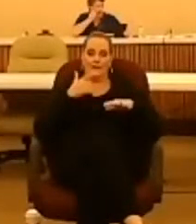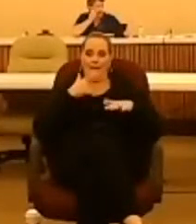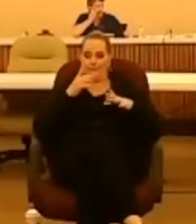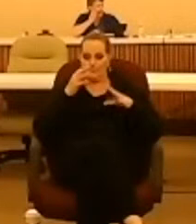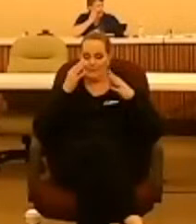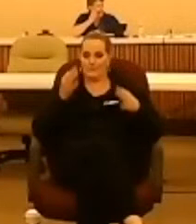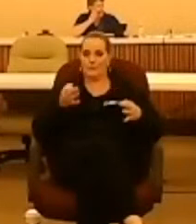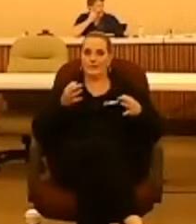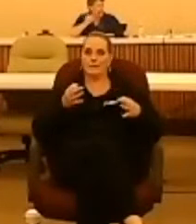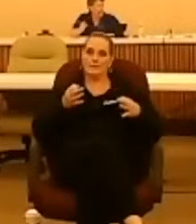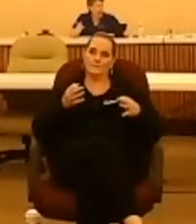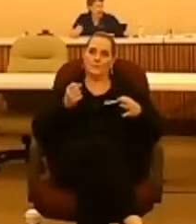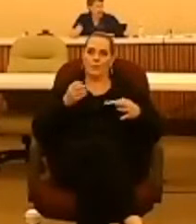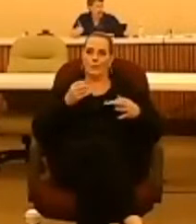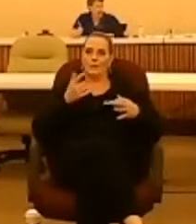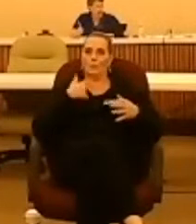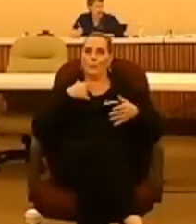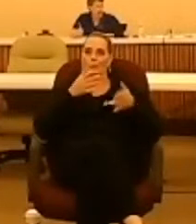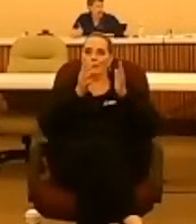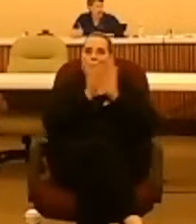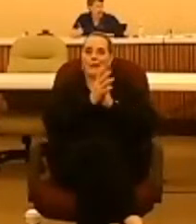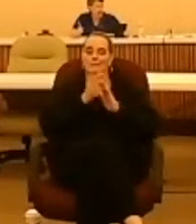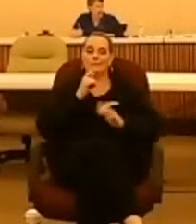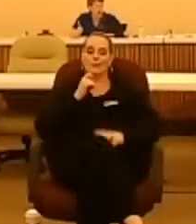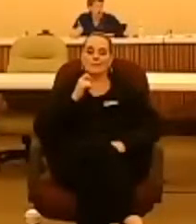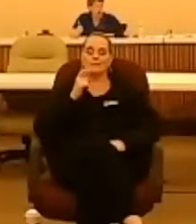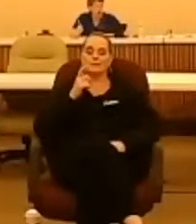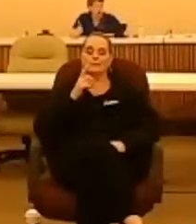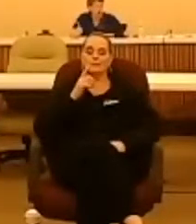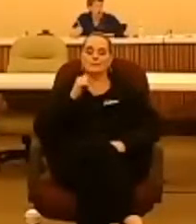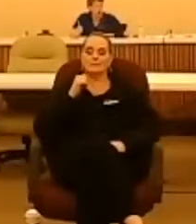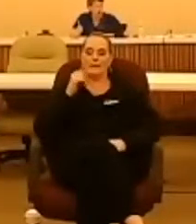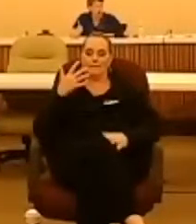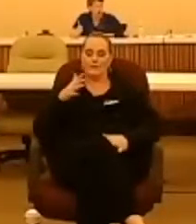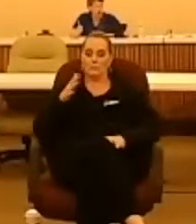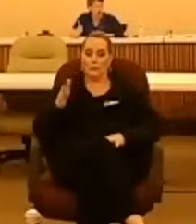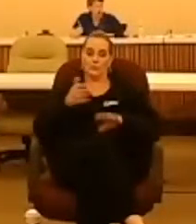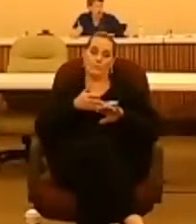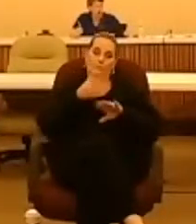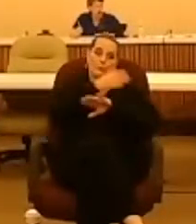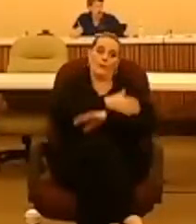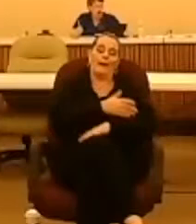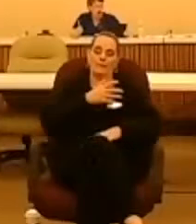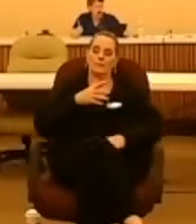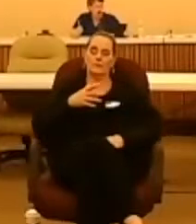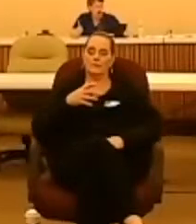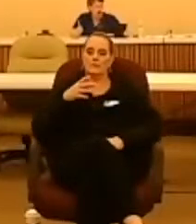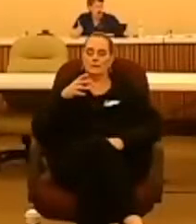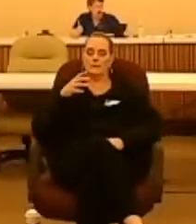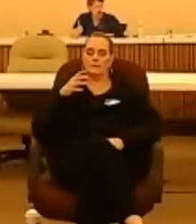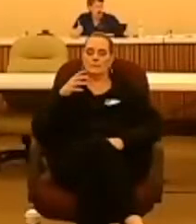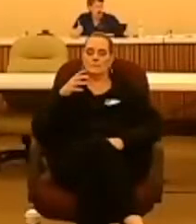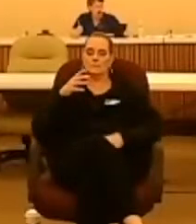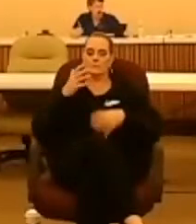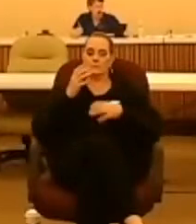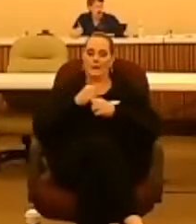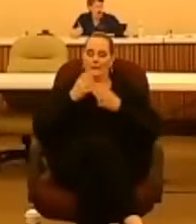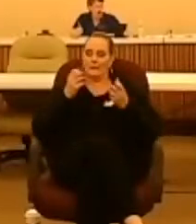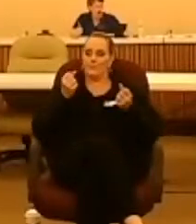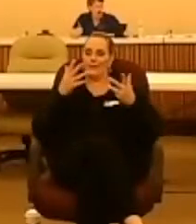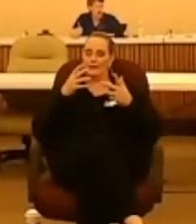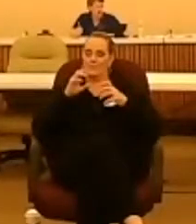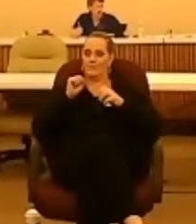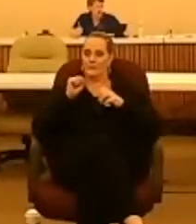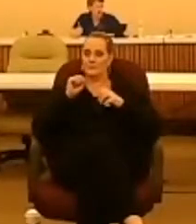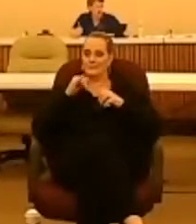determined. So we're requiring that they have those done prior to getting any site